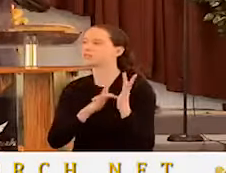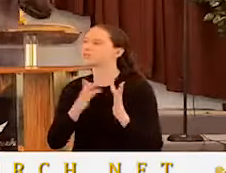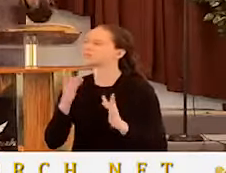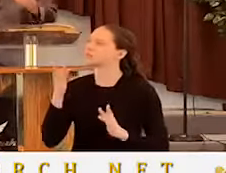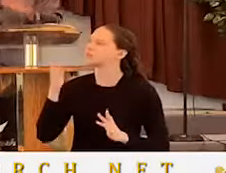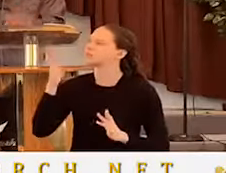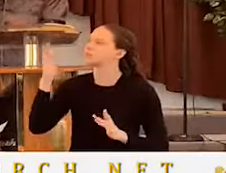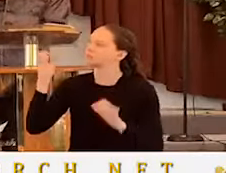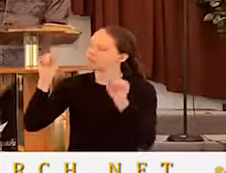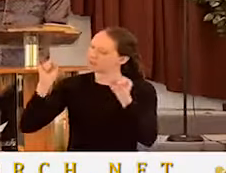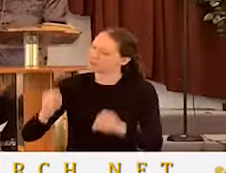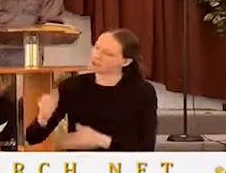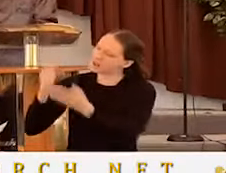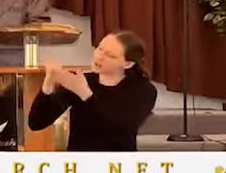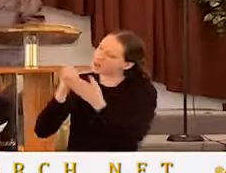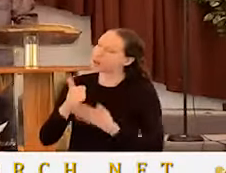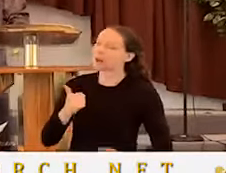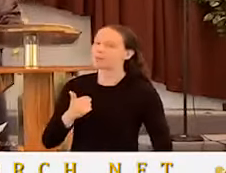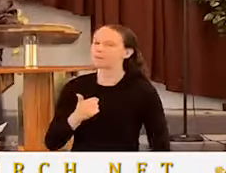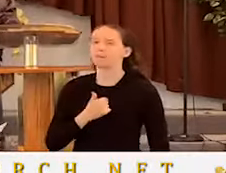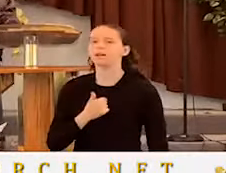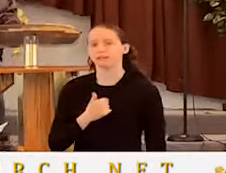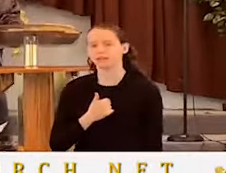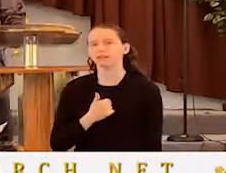Jesus can help me.